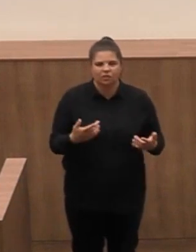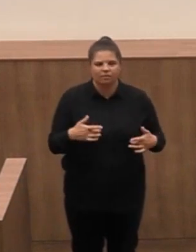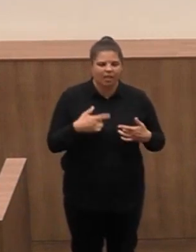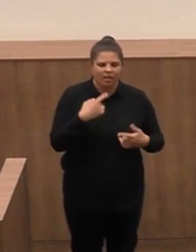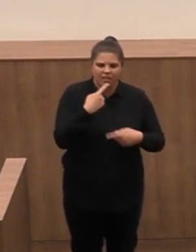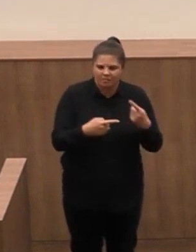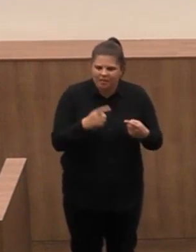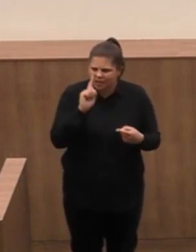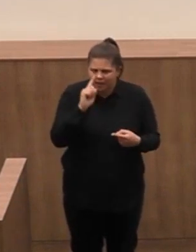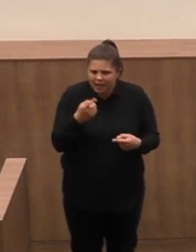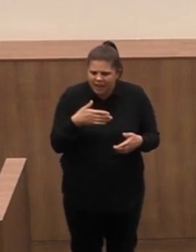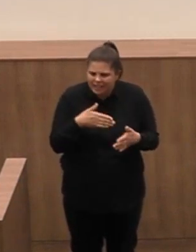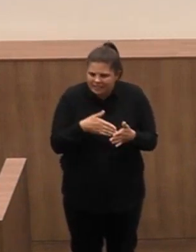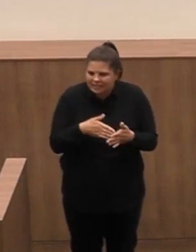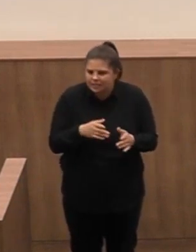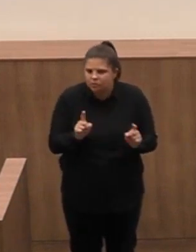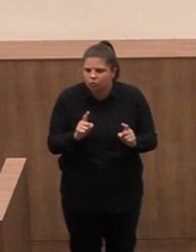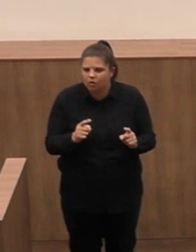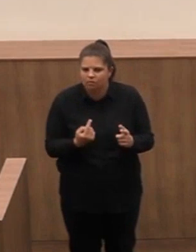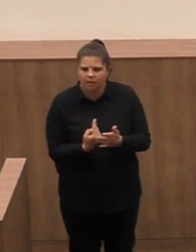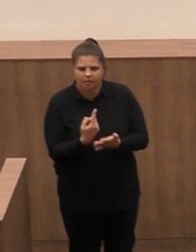feeling?